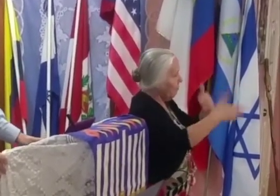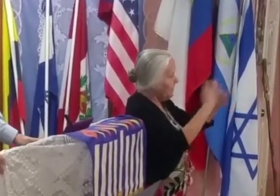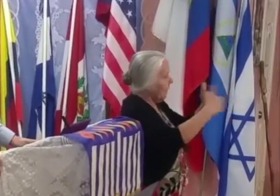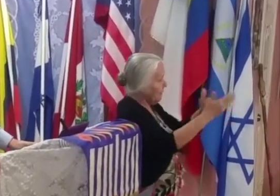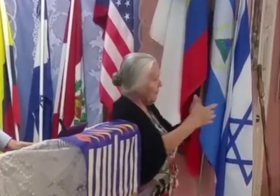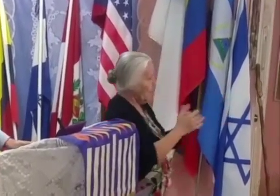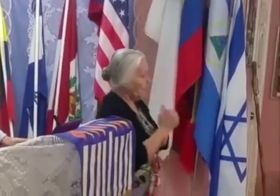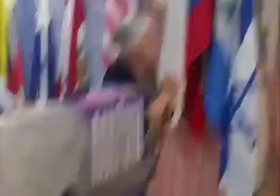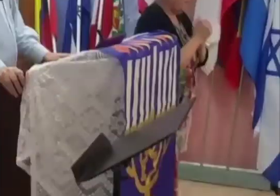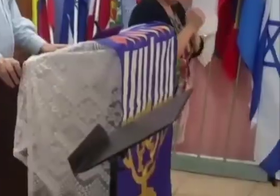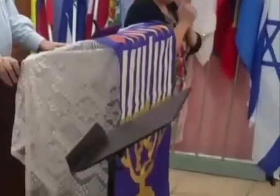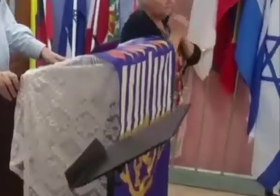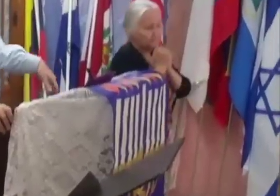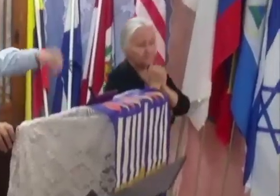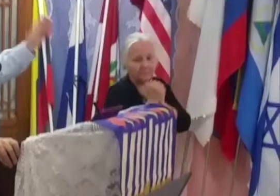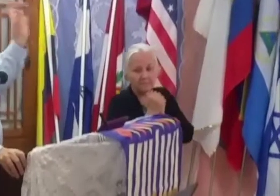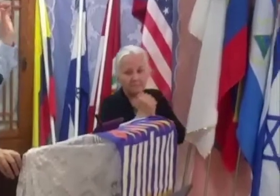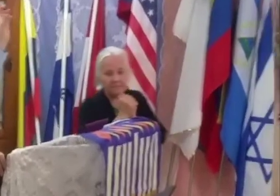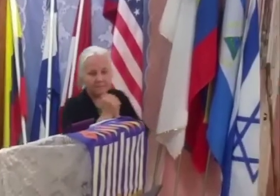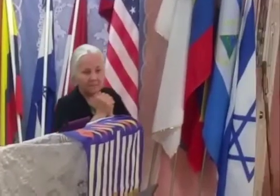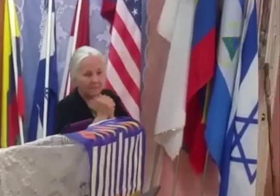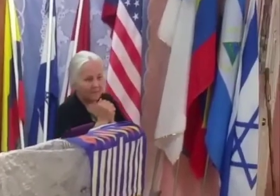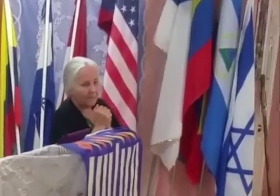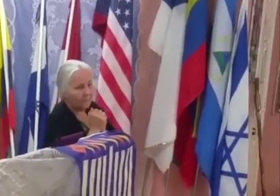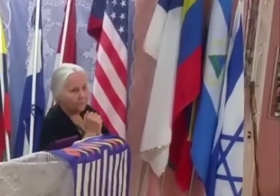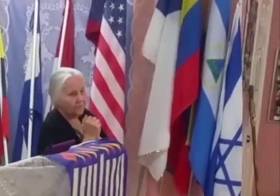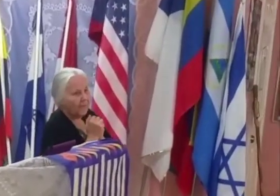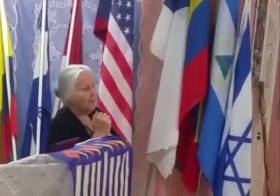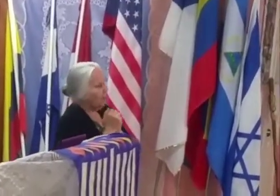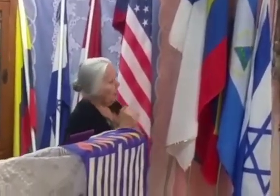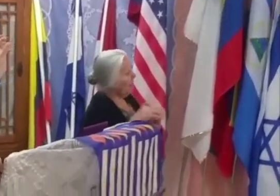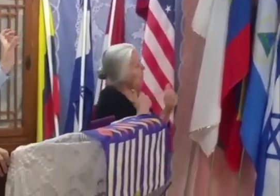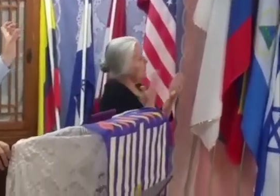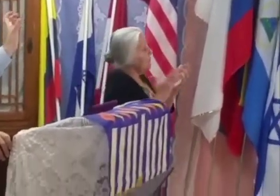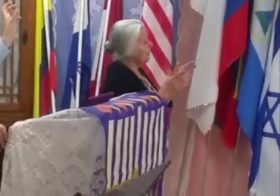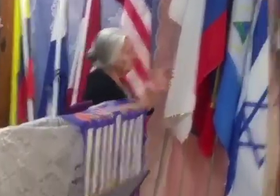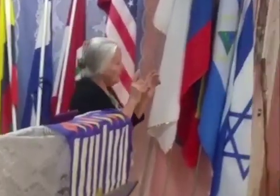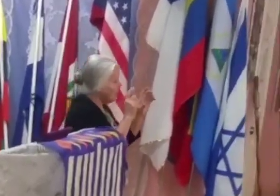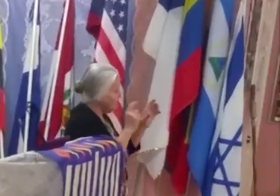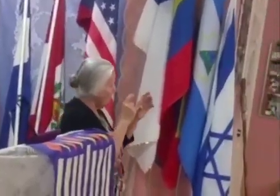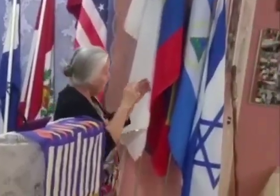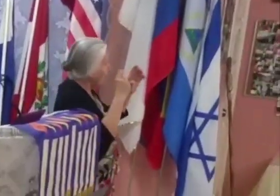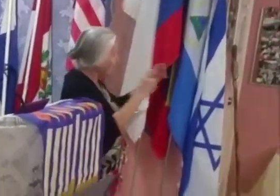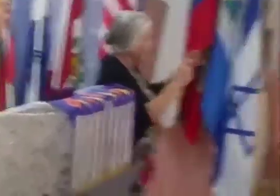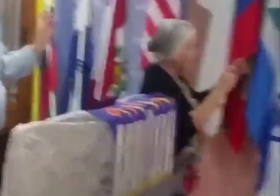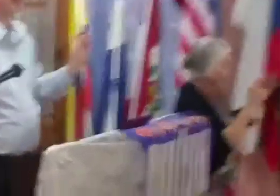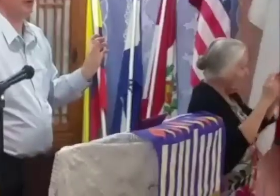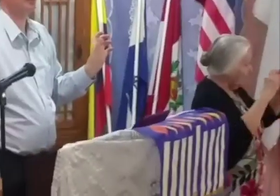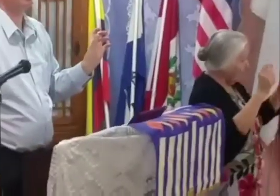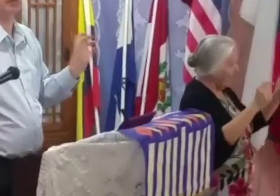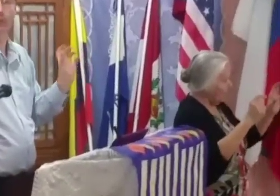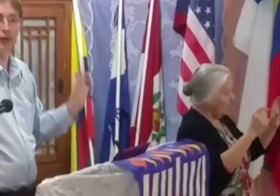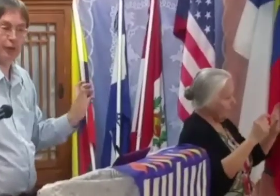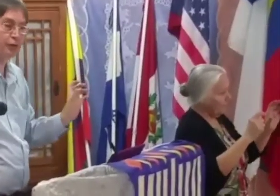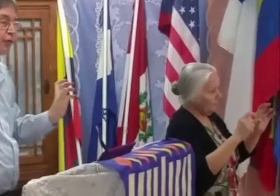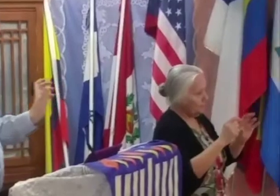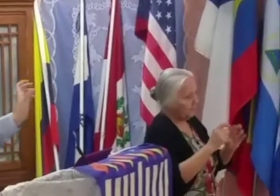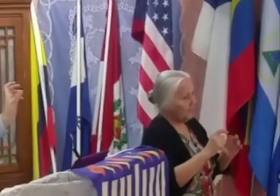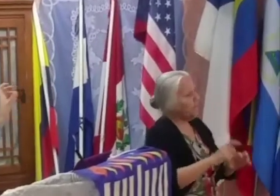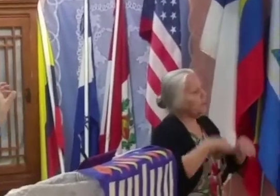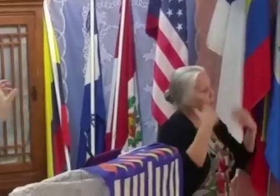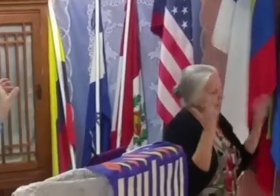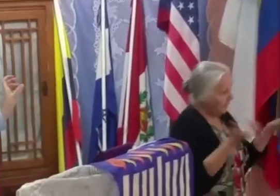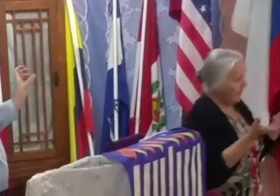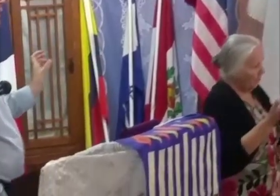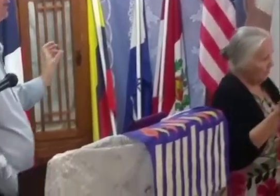frente constantemente. Or maybe seeing a license plate o de una tablilla de un carro from another